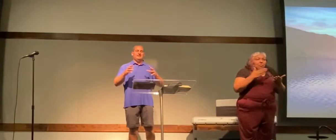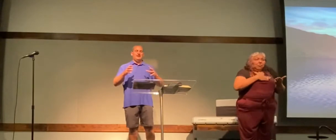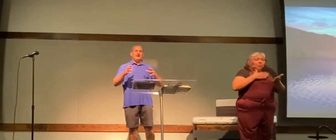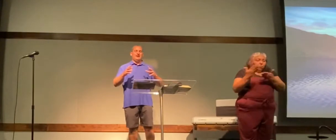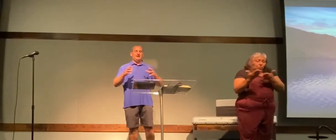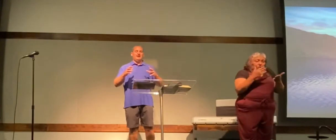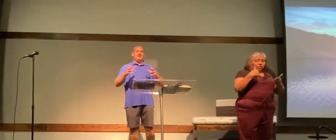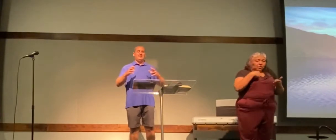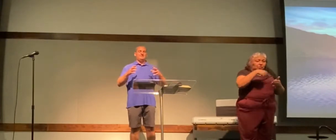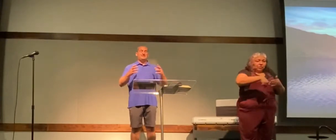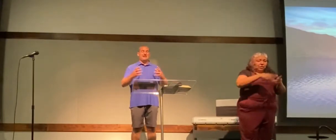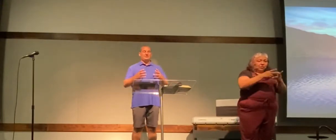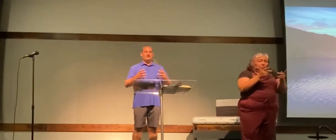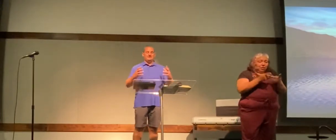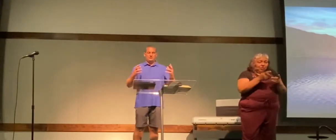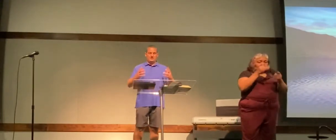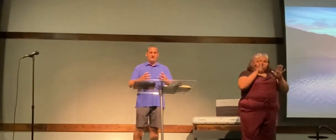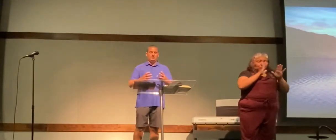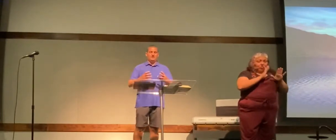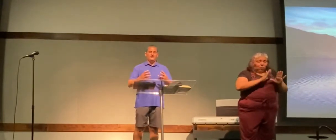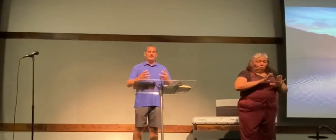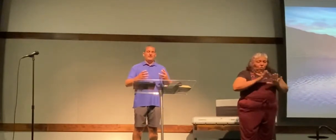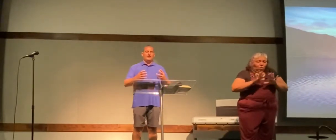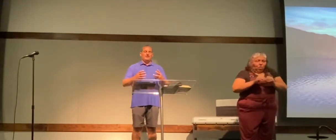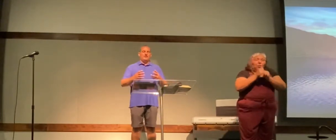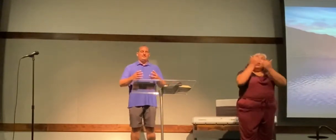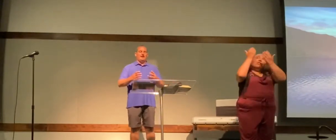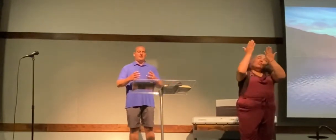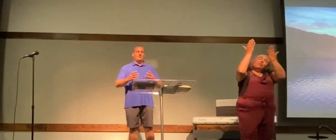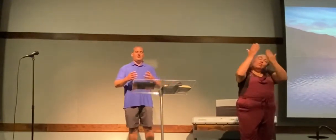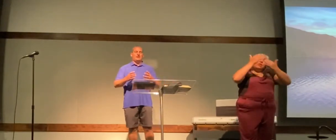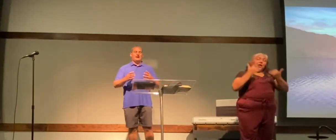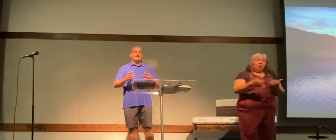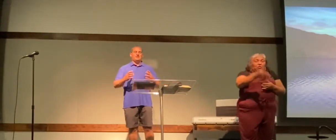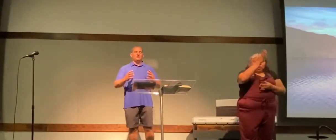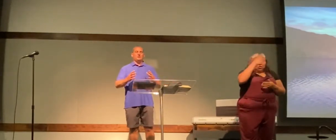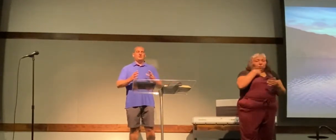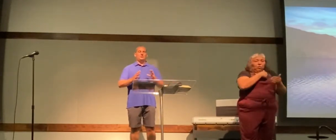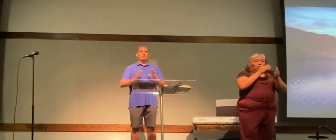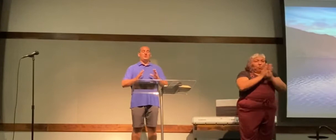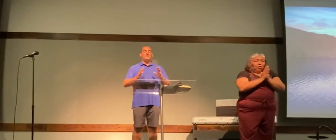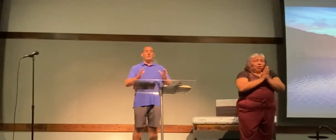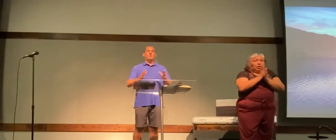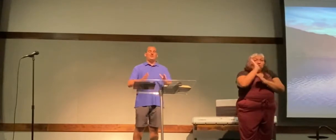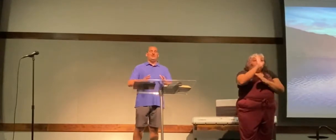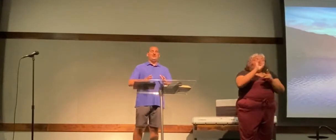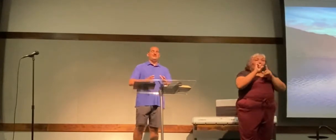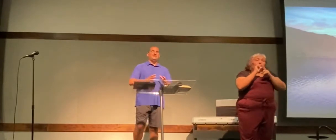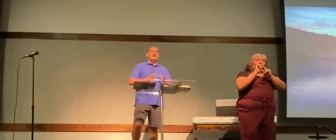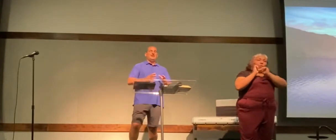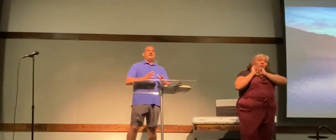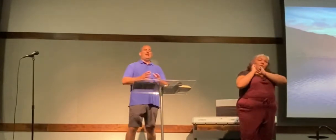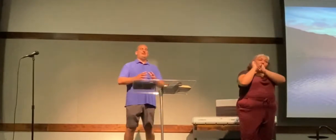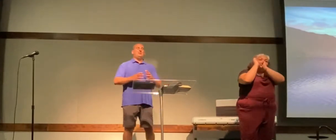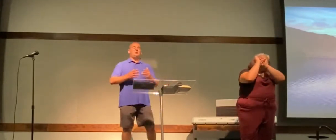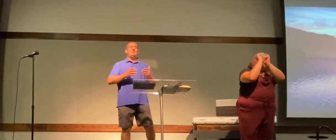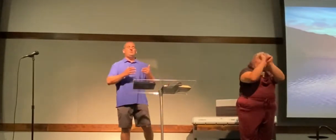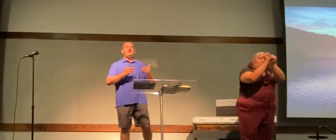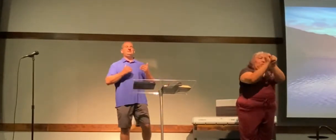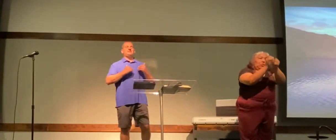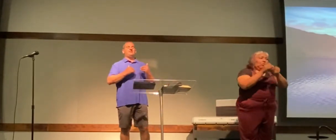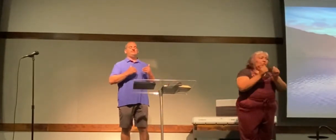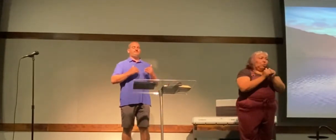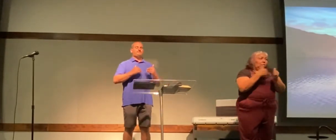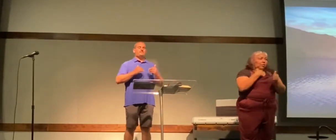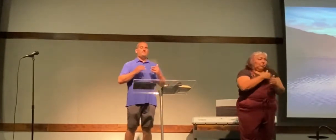place of settledness with you. And Father, we pray, God, that your word will go forward in us. And God, that we would